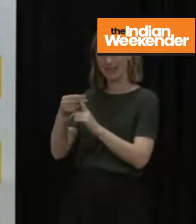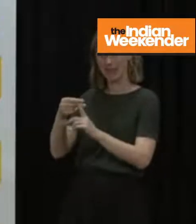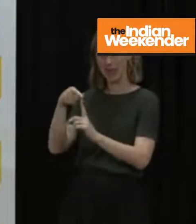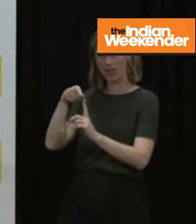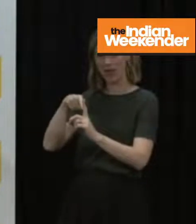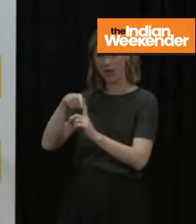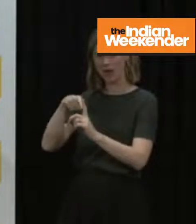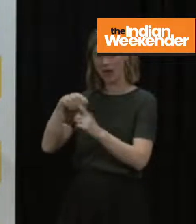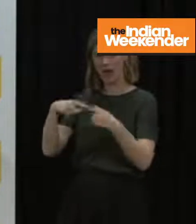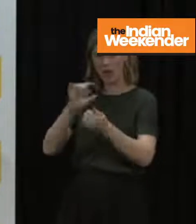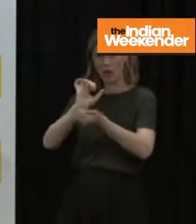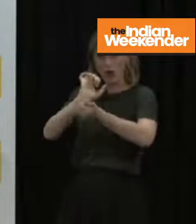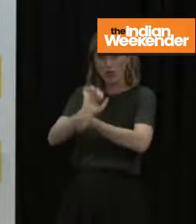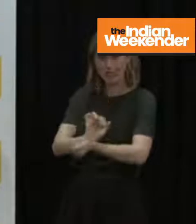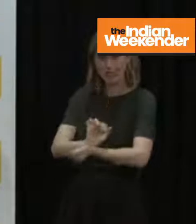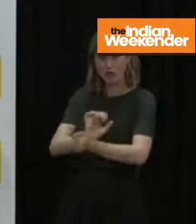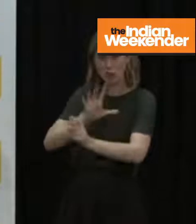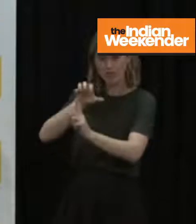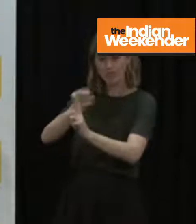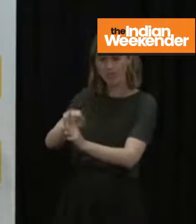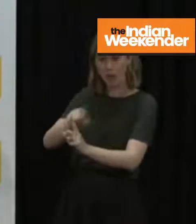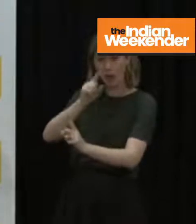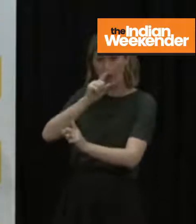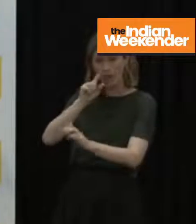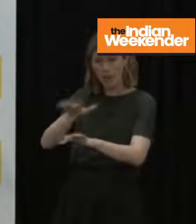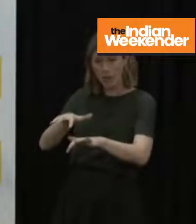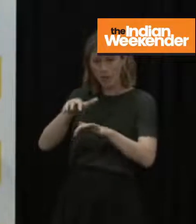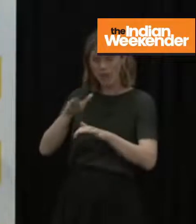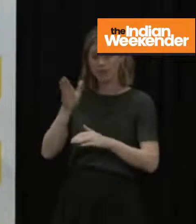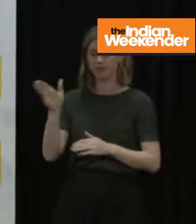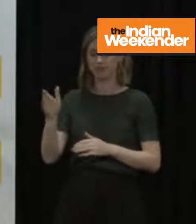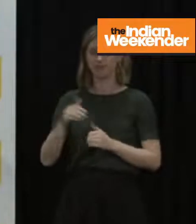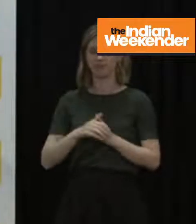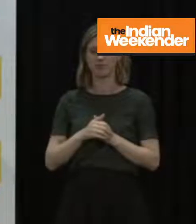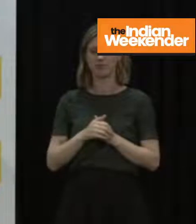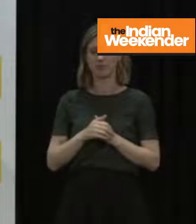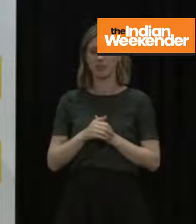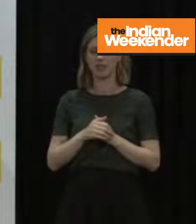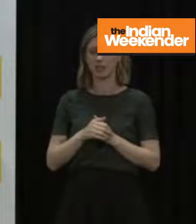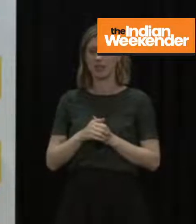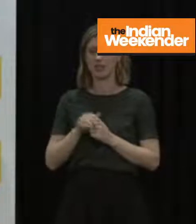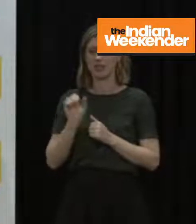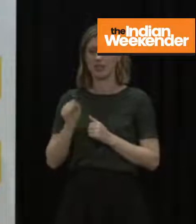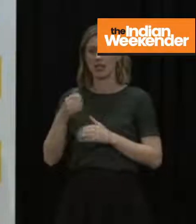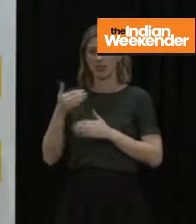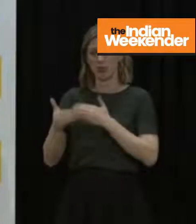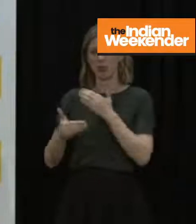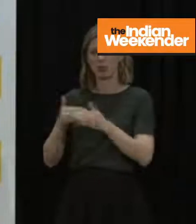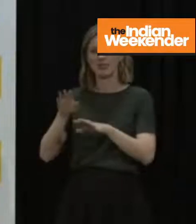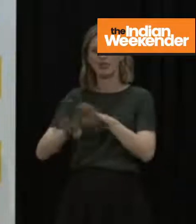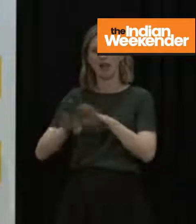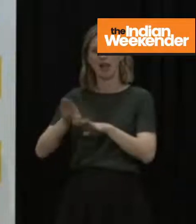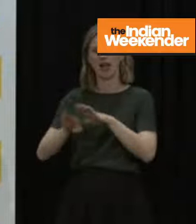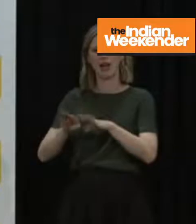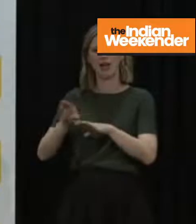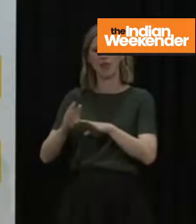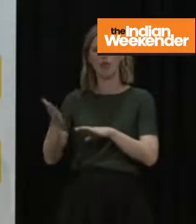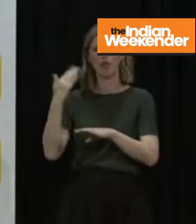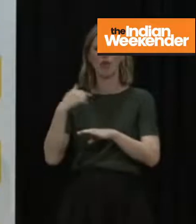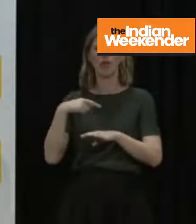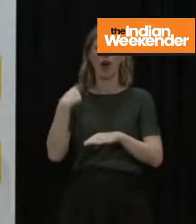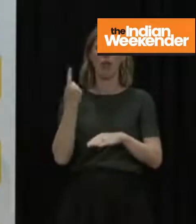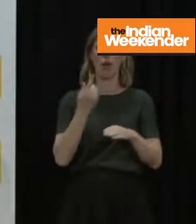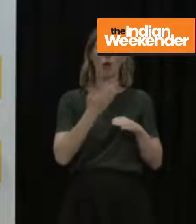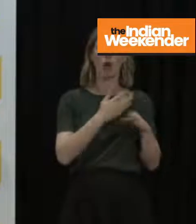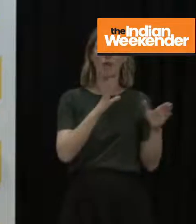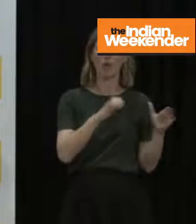to arrest or apprehend members of the public? So in the latter part of the question, the process is similar to the one that we've done with the other